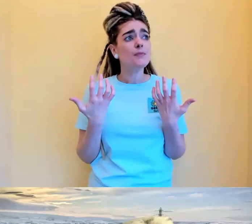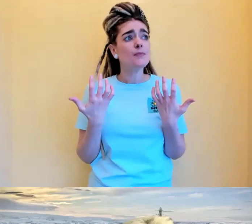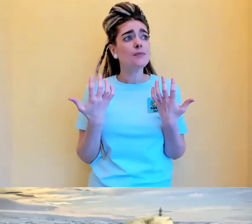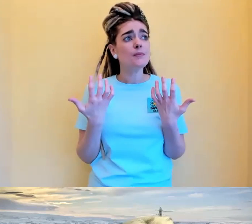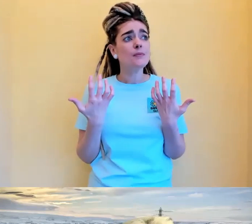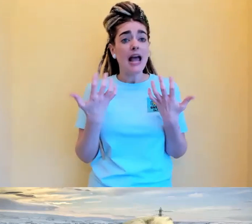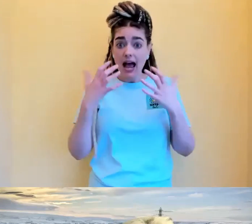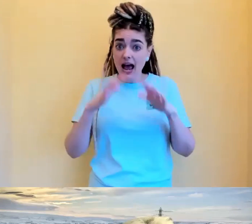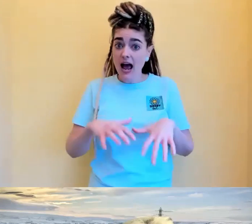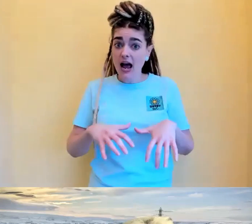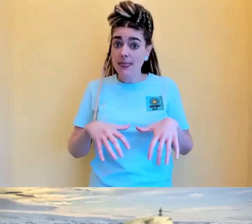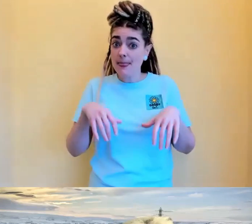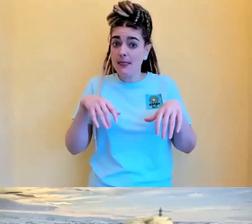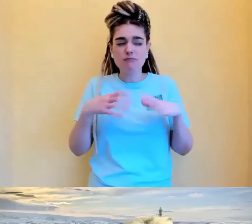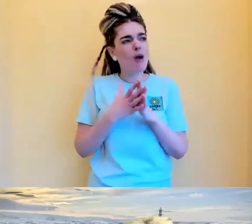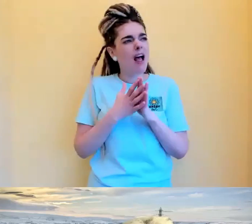I don't have a